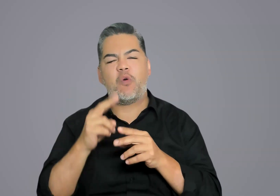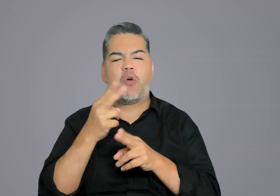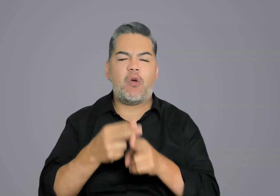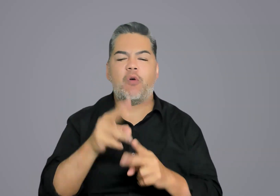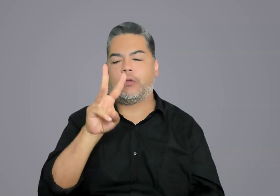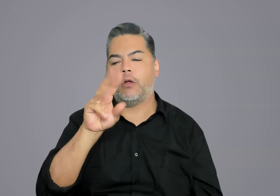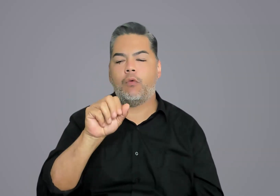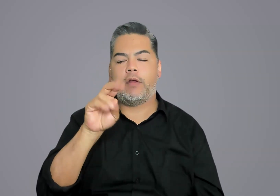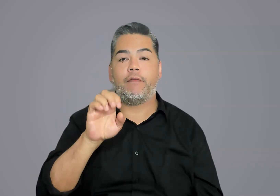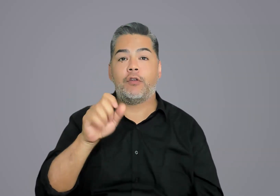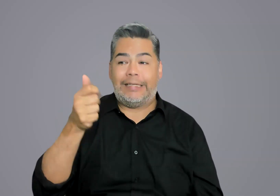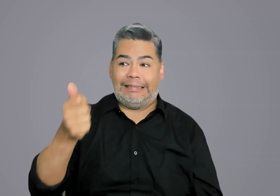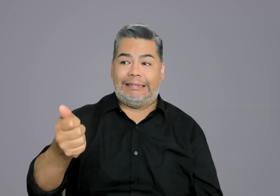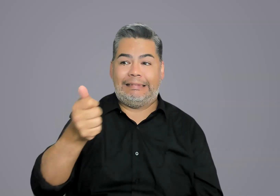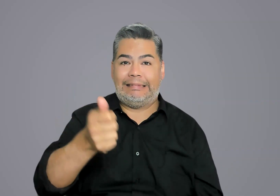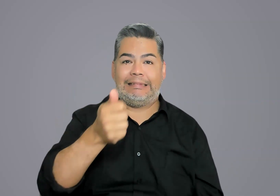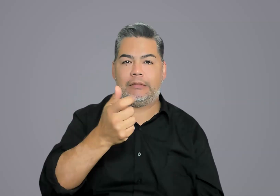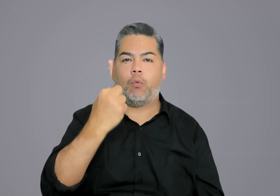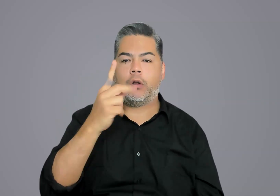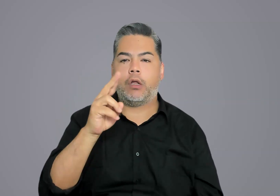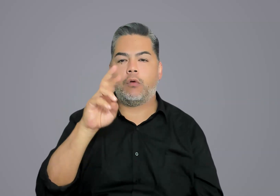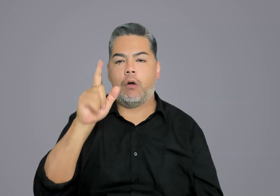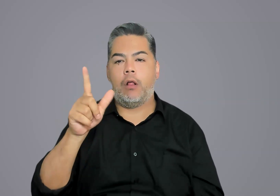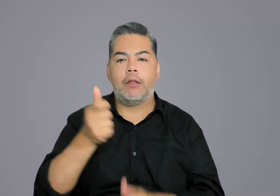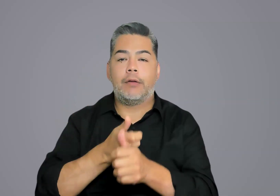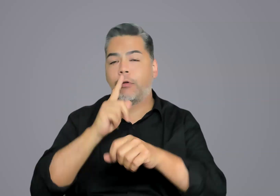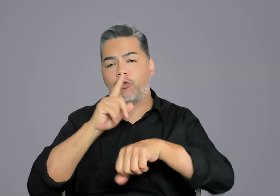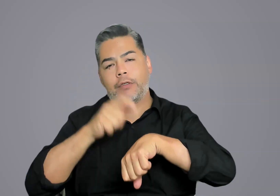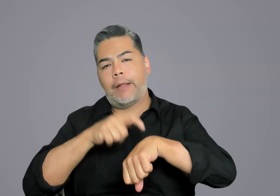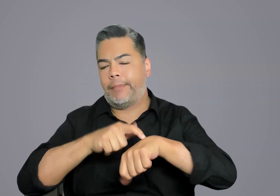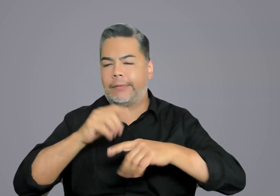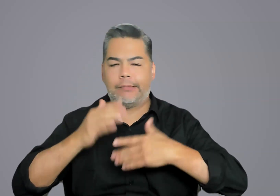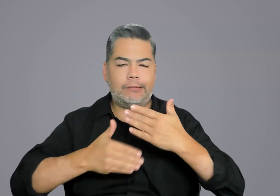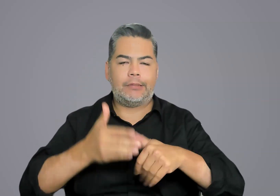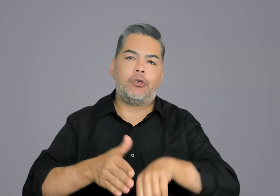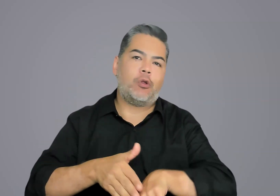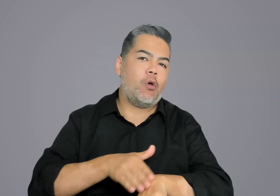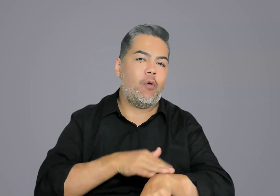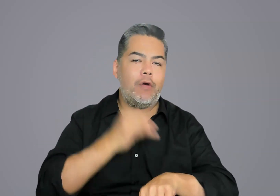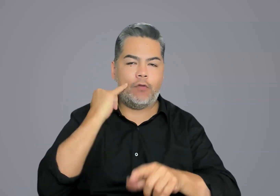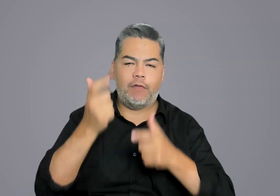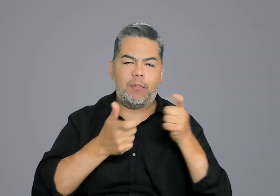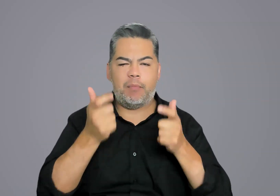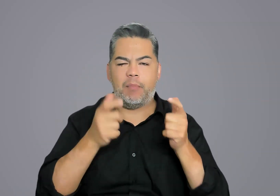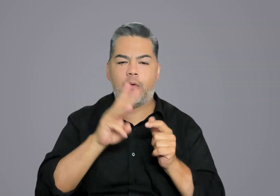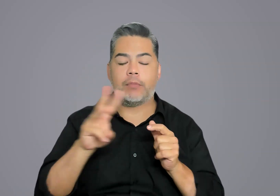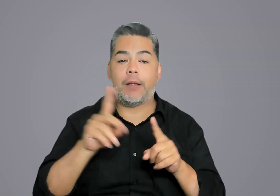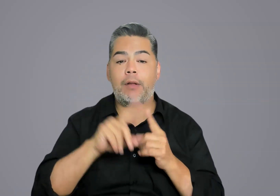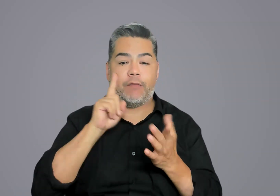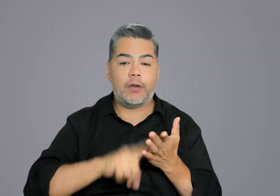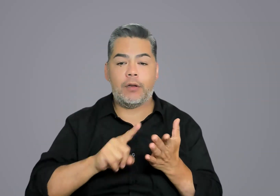individual URL at a time. So obviously that's going to be a bit of a slow process if you have a big site, but if you're inspecting things